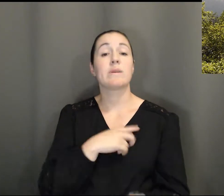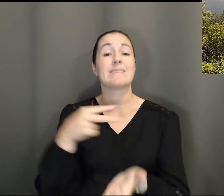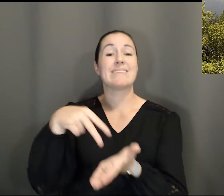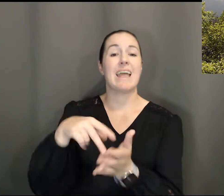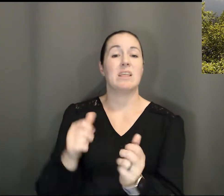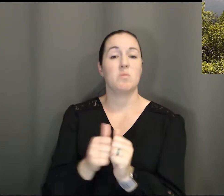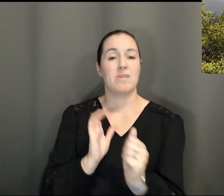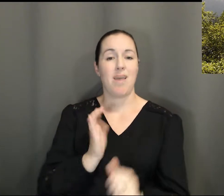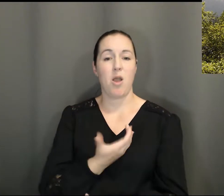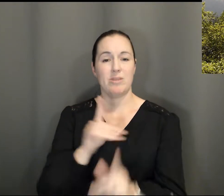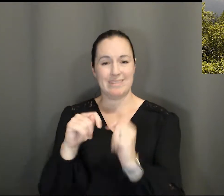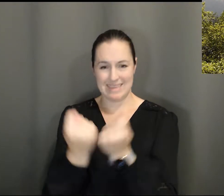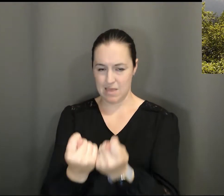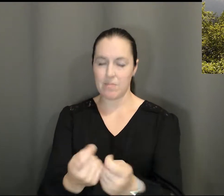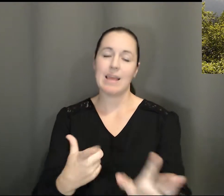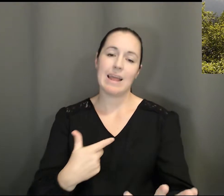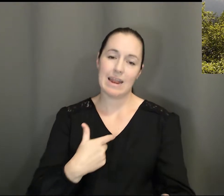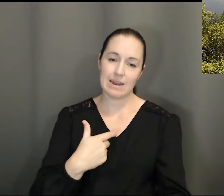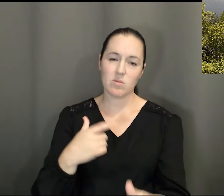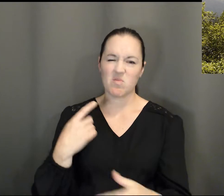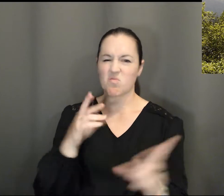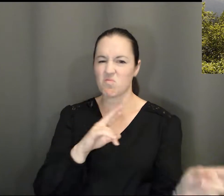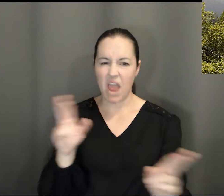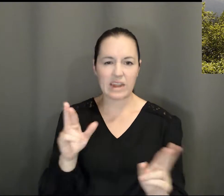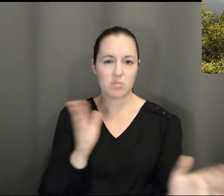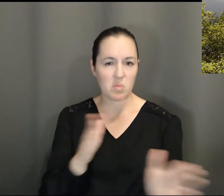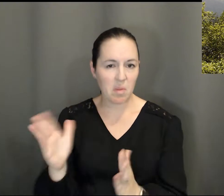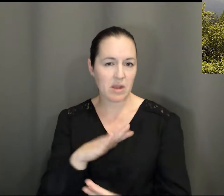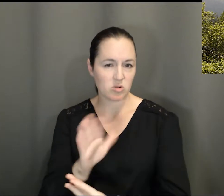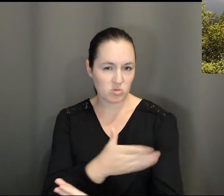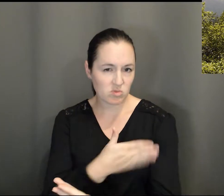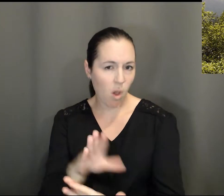it? Who do you think did that?